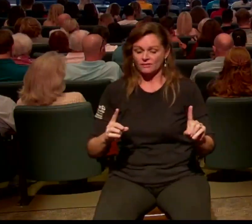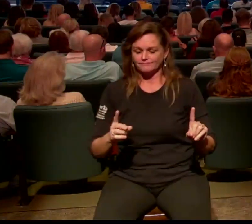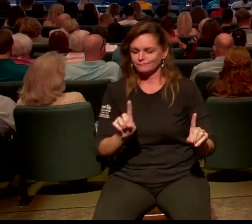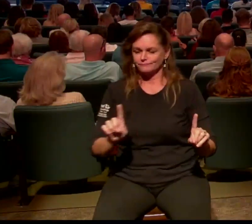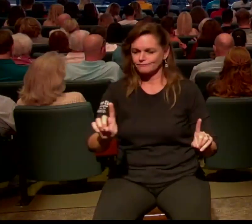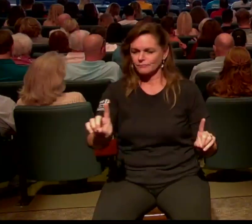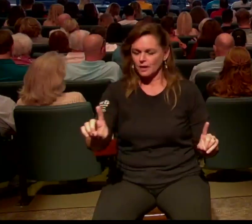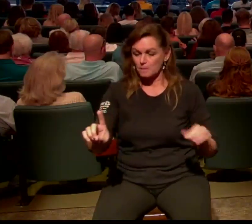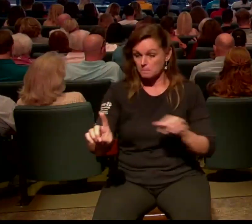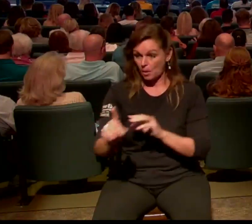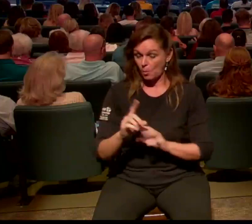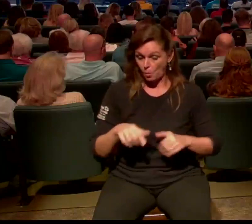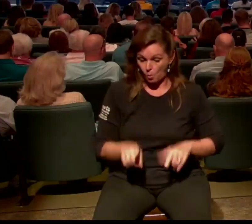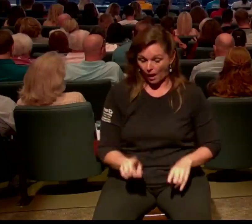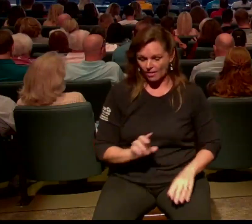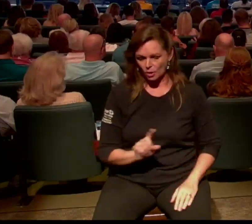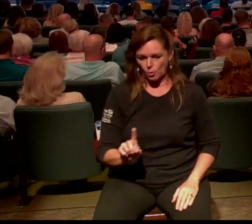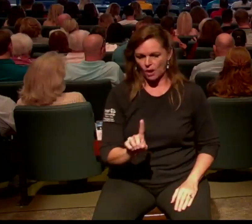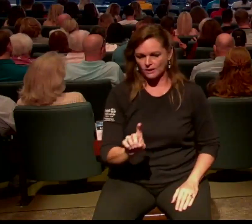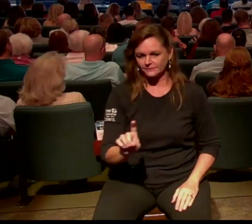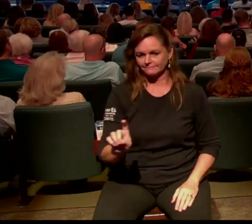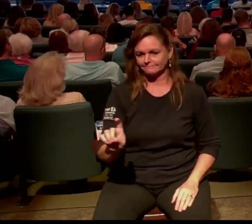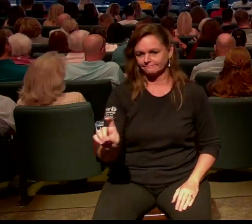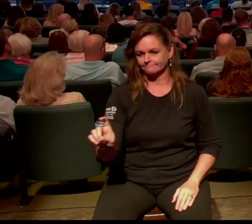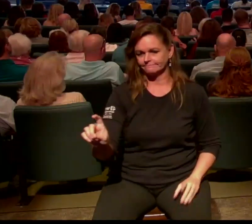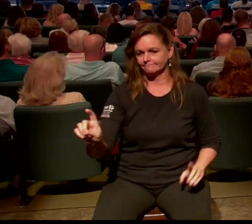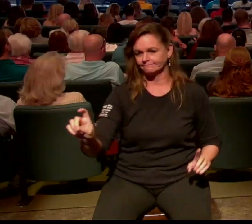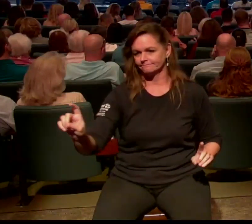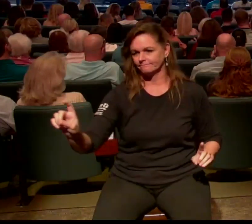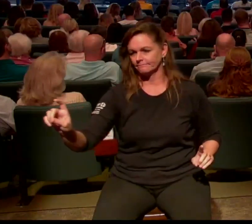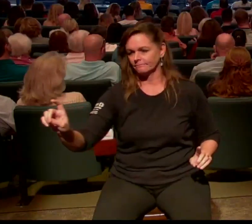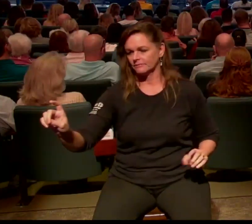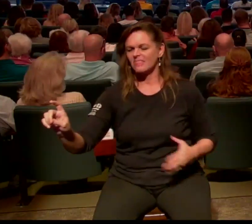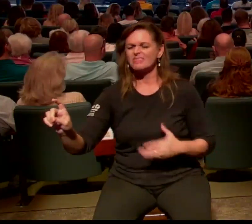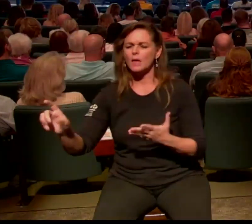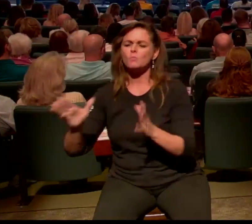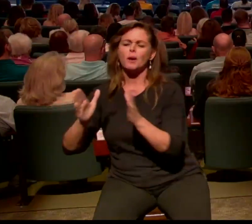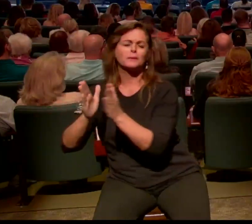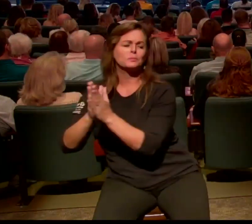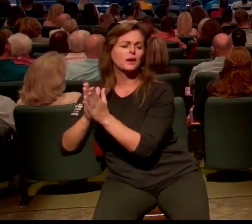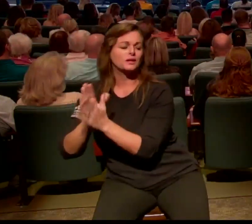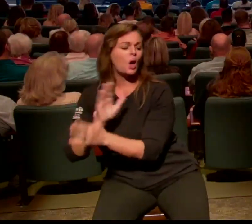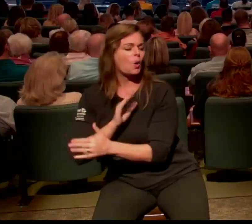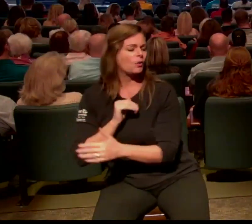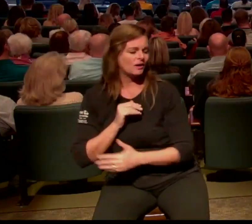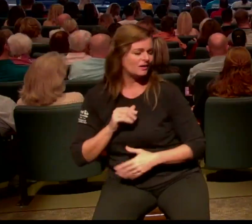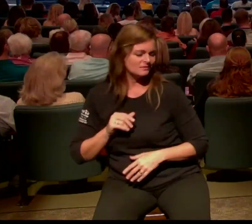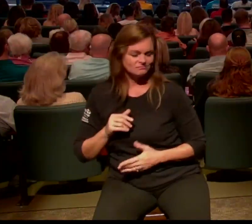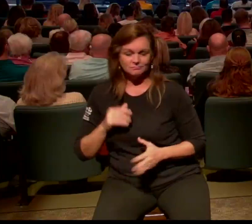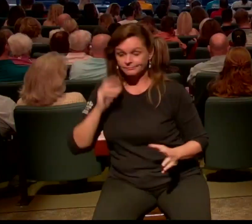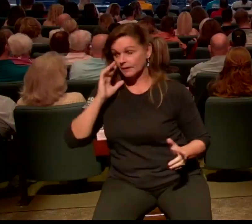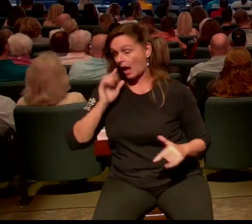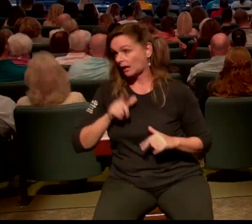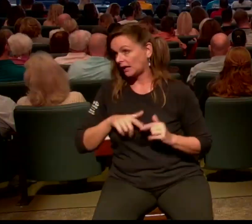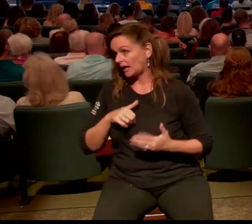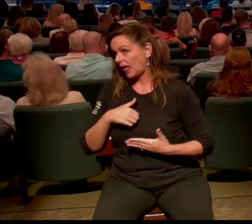leaving that man to suffer on his own, I'll bet you they prayed for him.